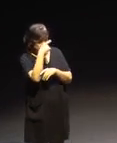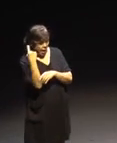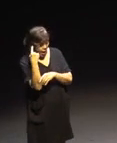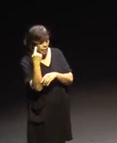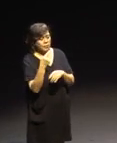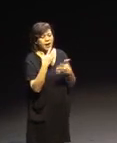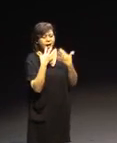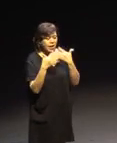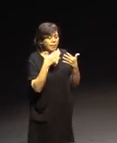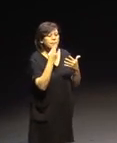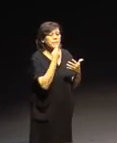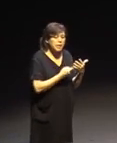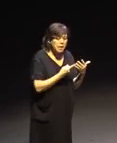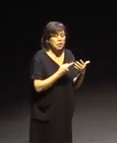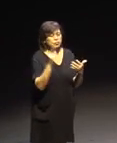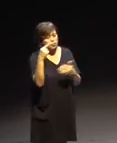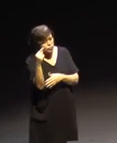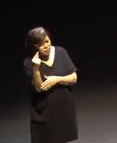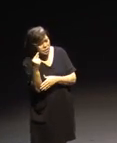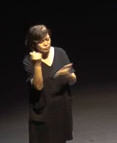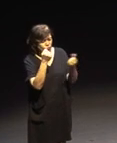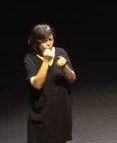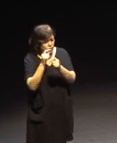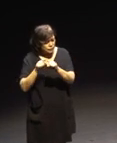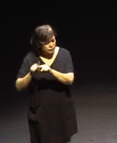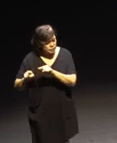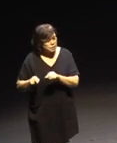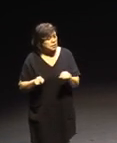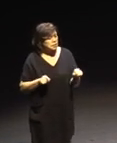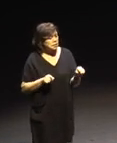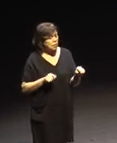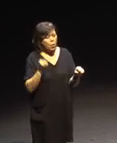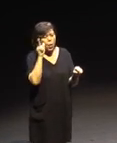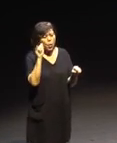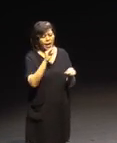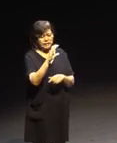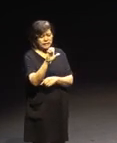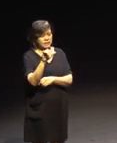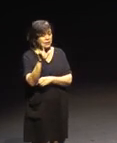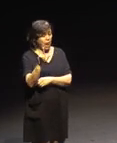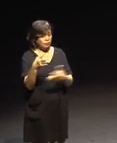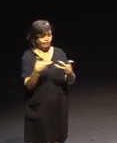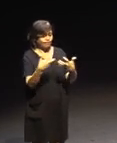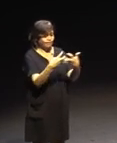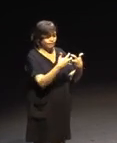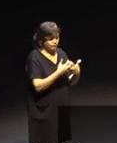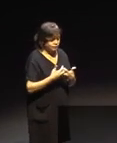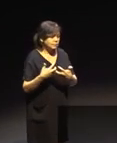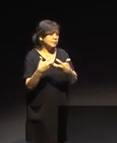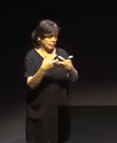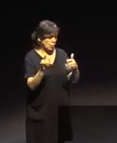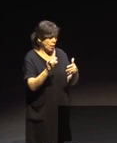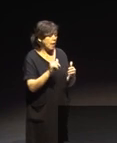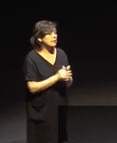pink, green, and they are almost cell-like, tied together.